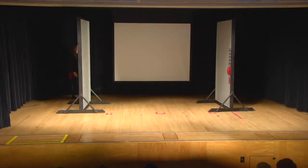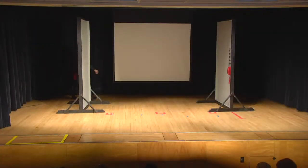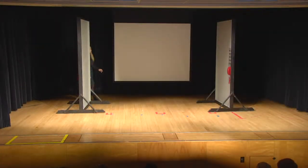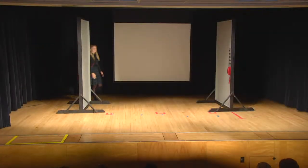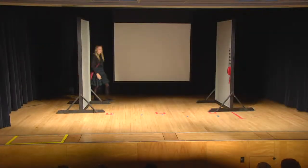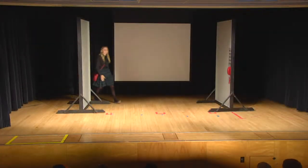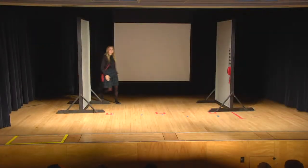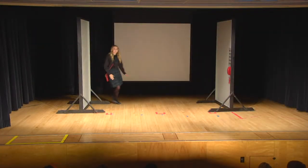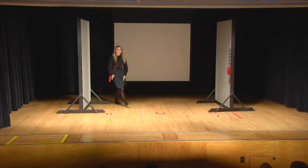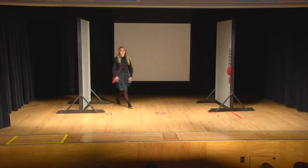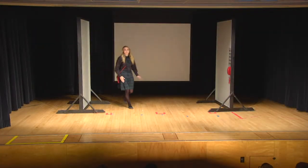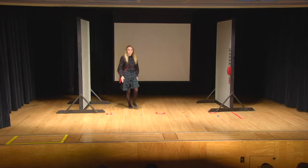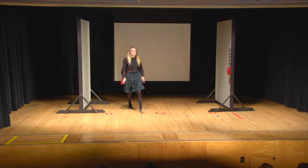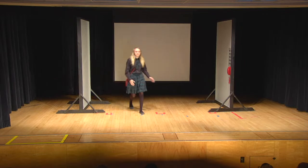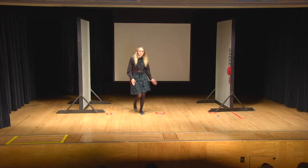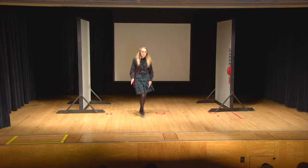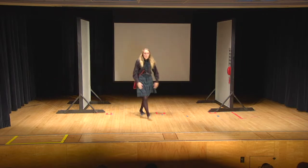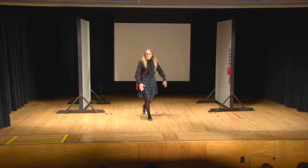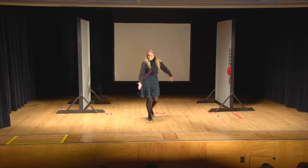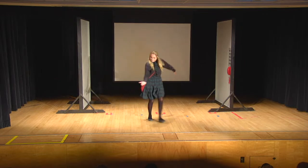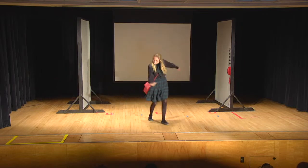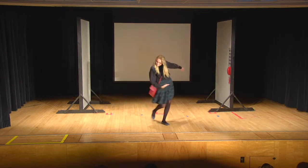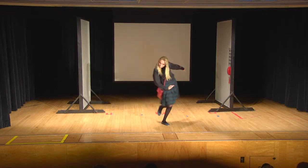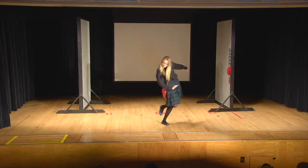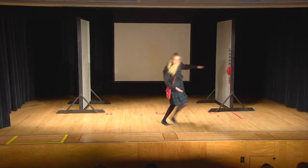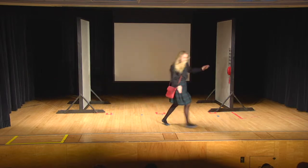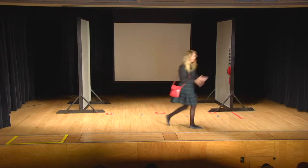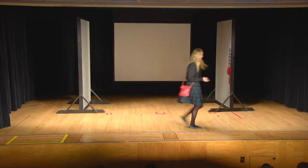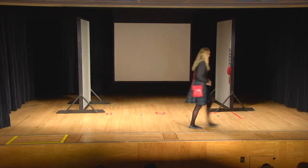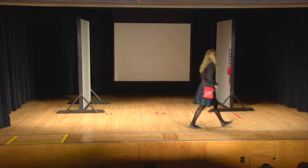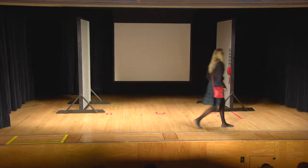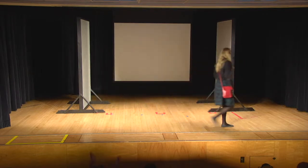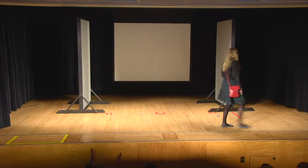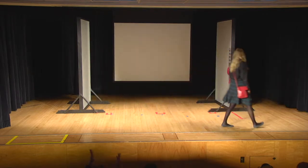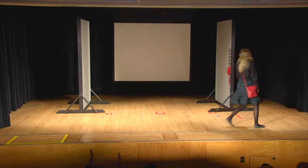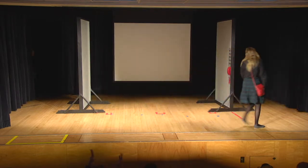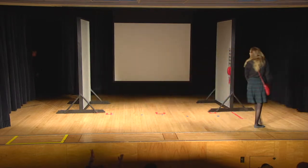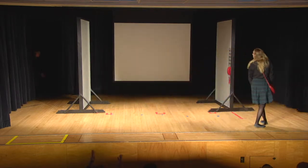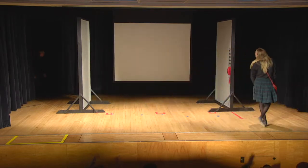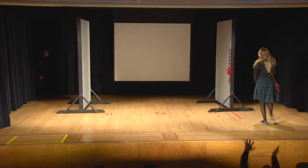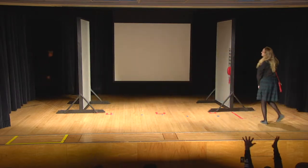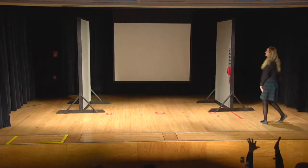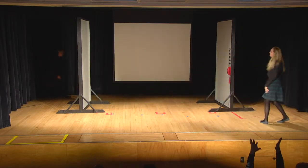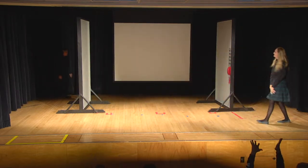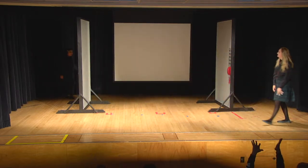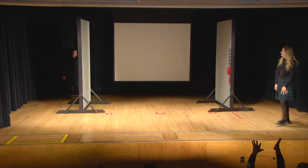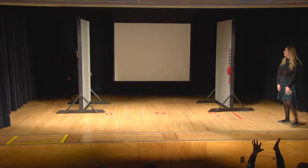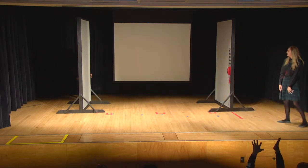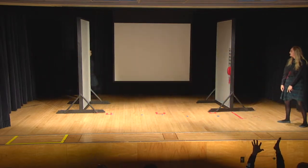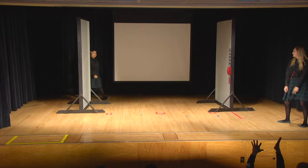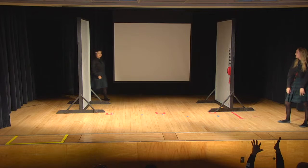Stage lights. Claire comes on stage. Grace played by Claire played by Grace.